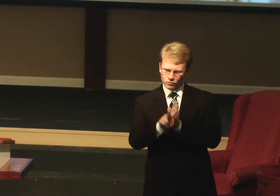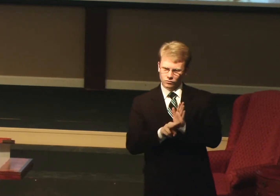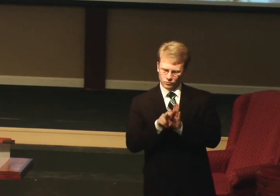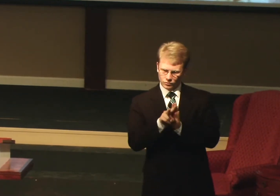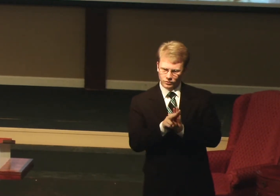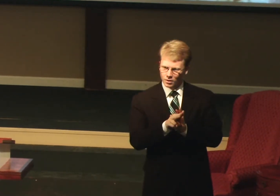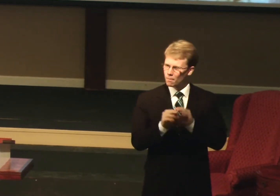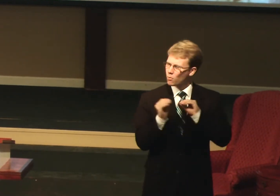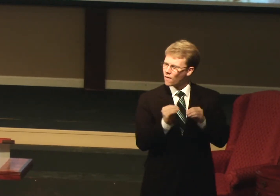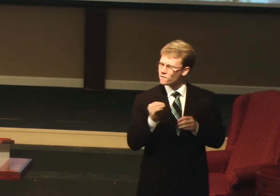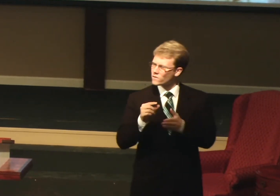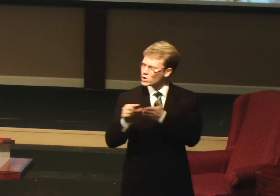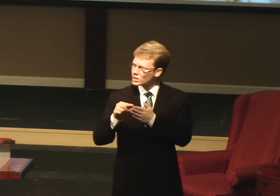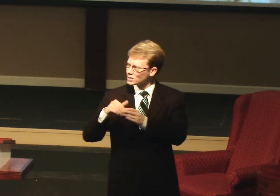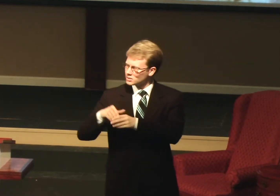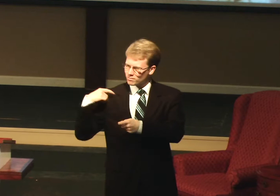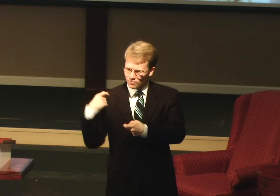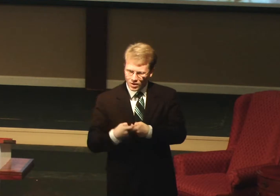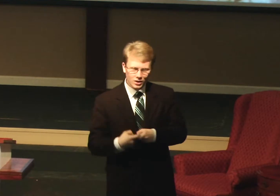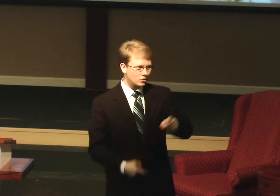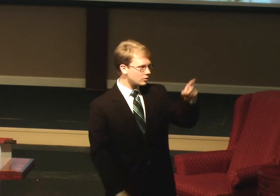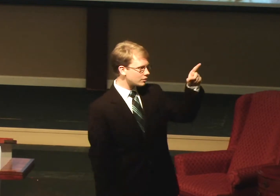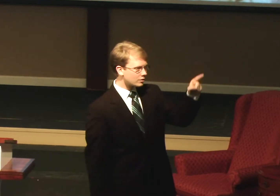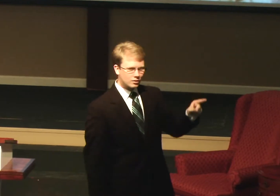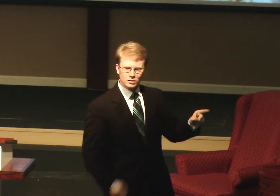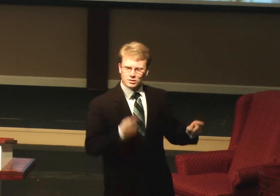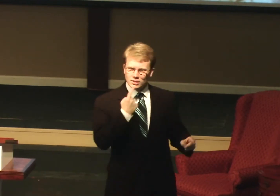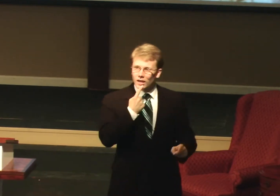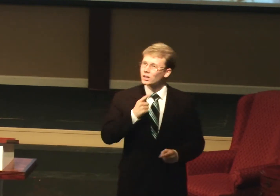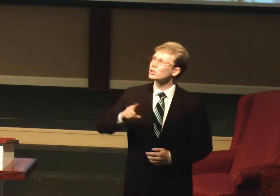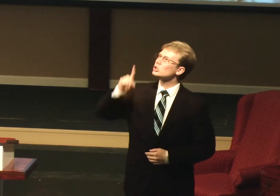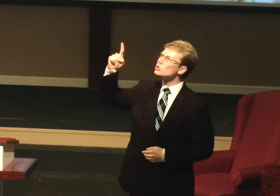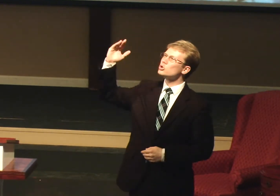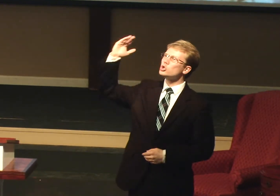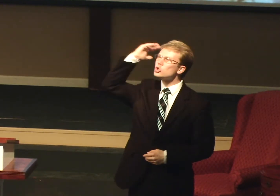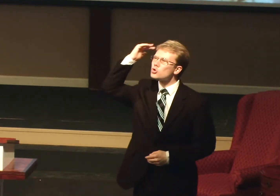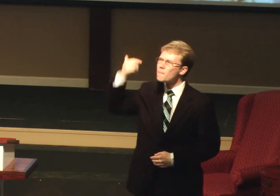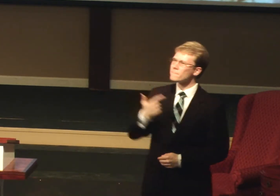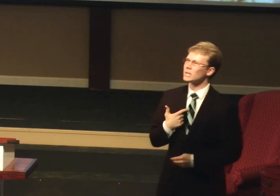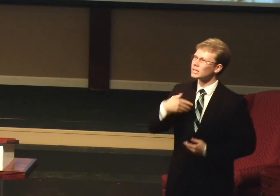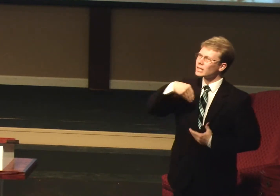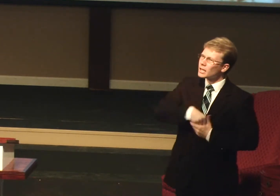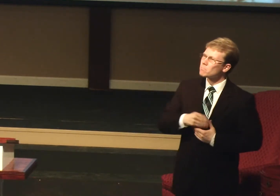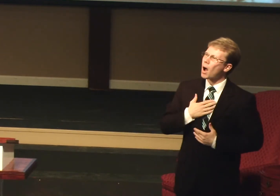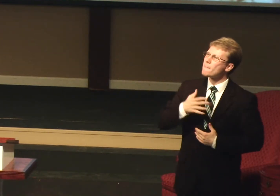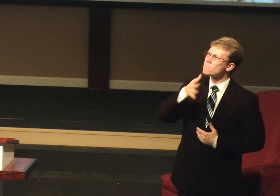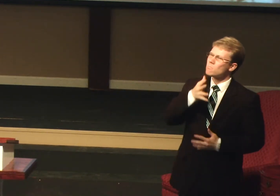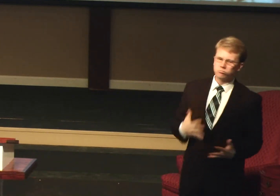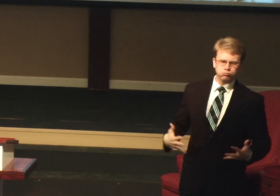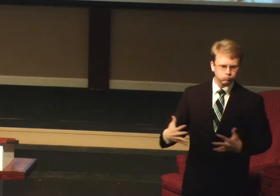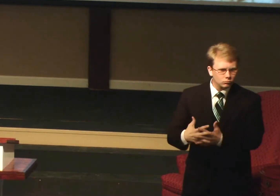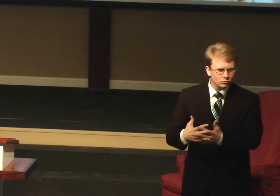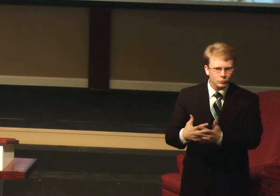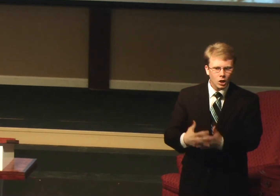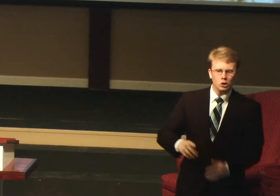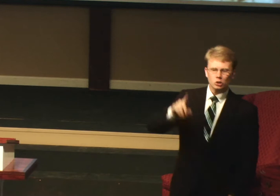gentleman made that video. Put the verses in Spanish. One of the verses says, "You knew me in my mother's